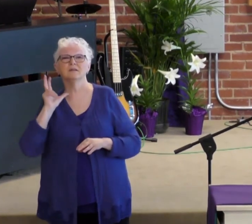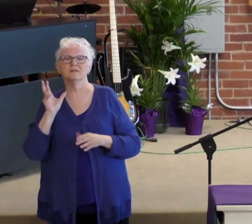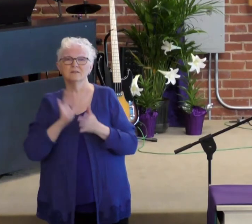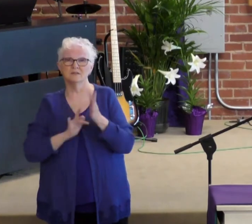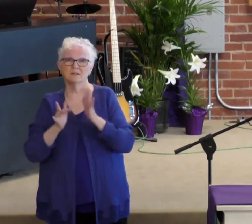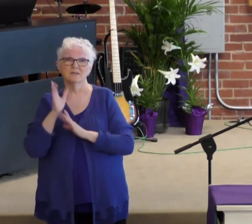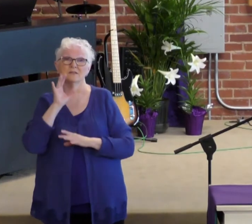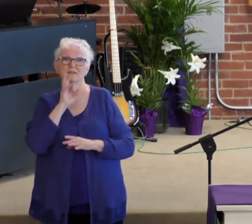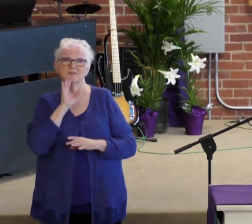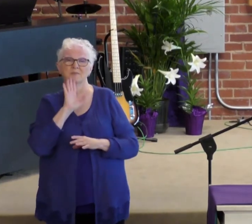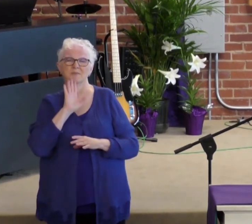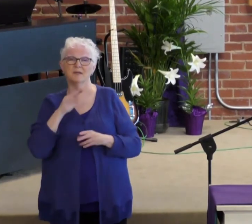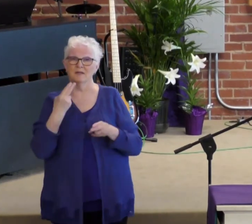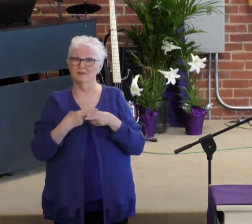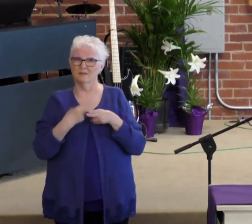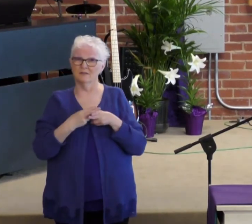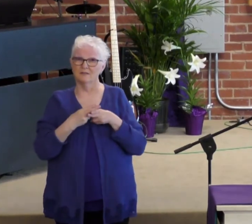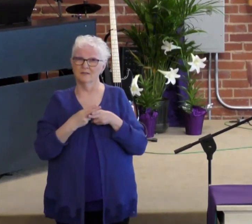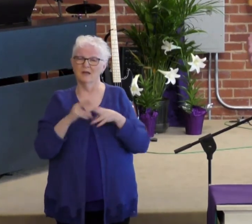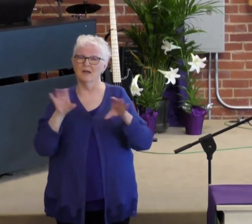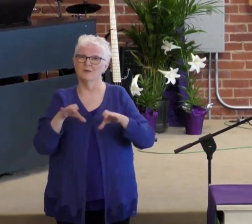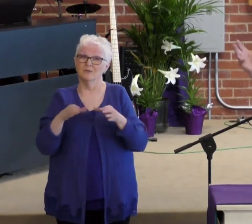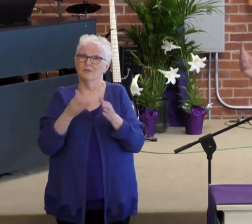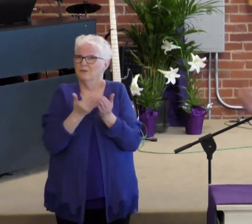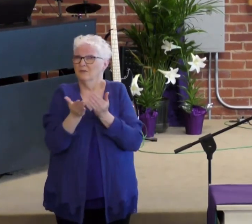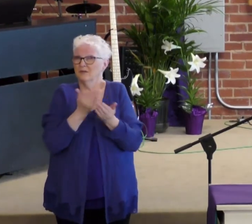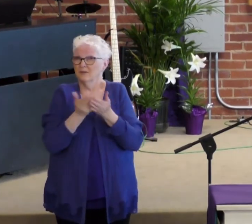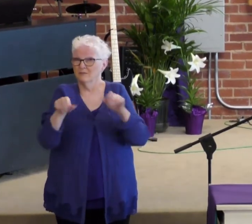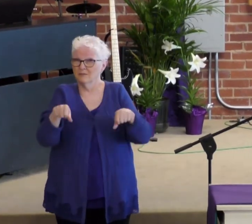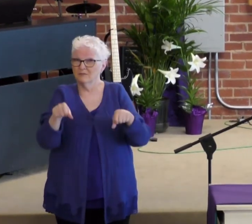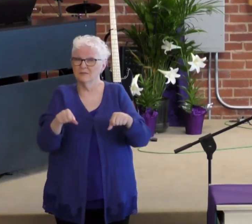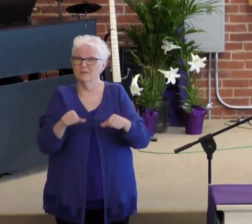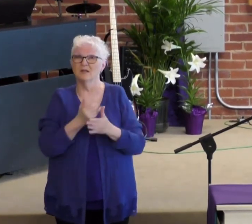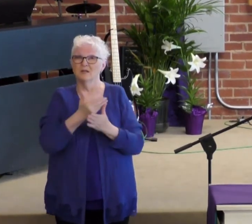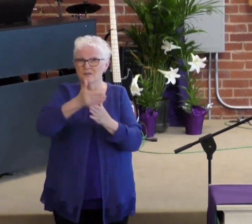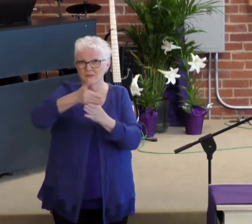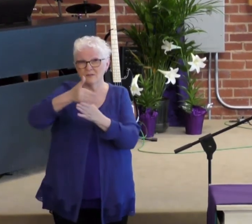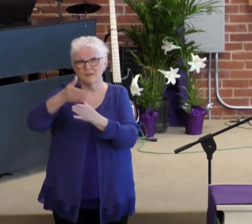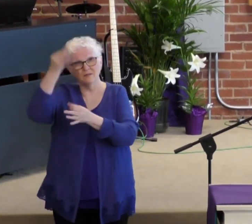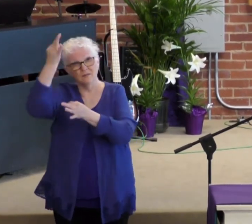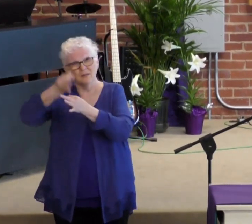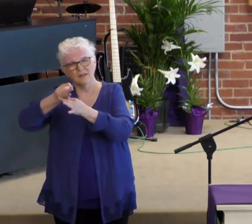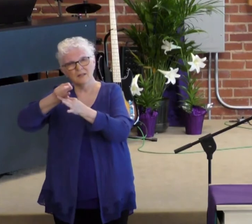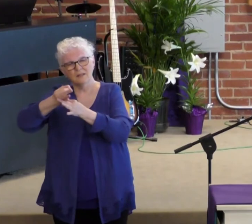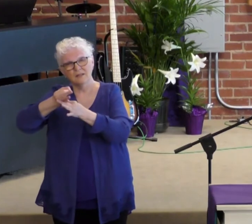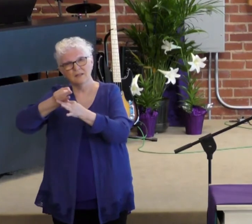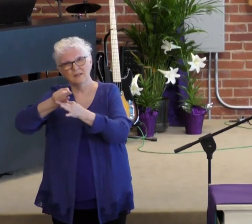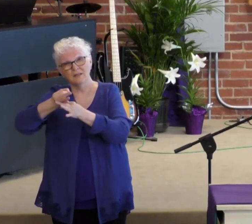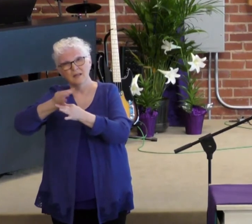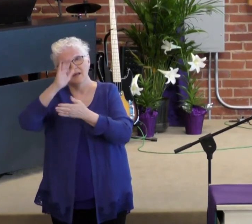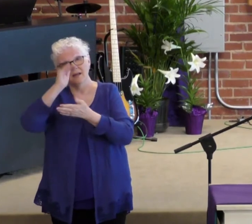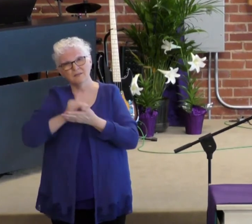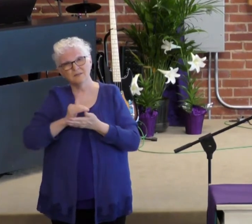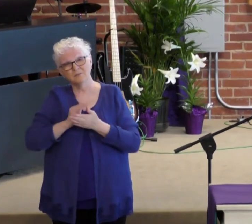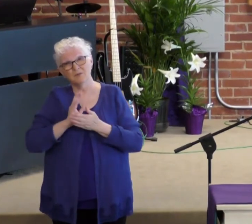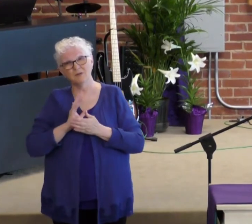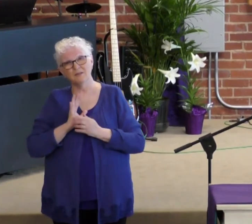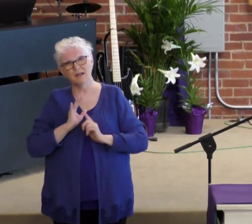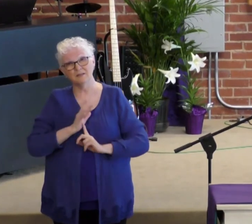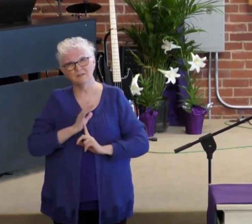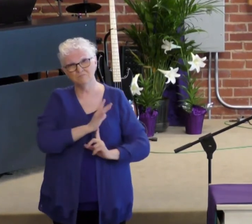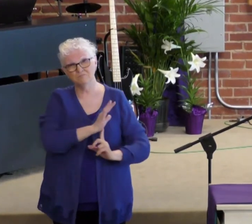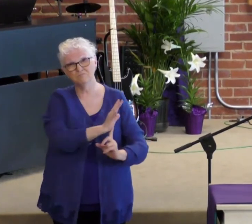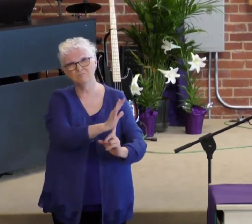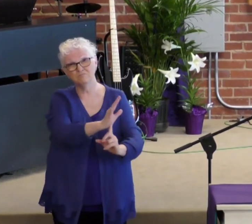be doing what we can to share the faith, to let our little light shine, and to bring glory to